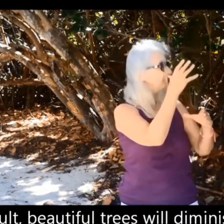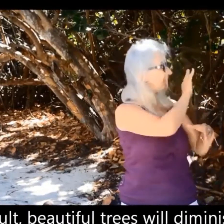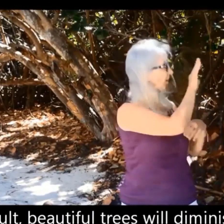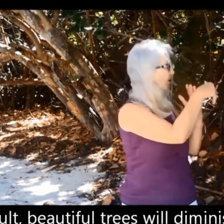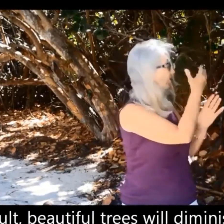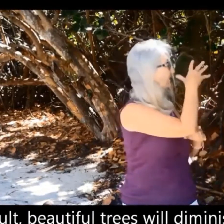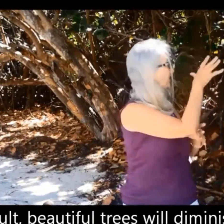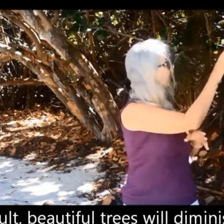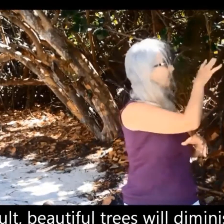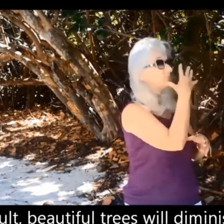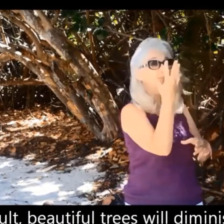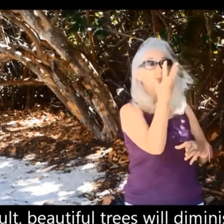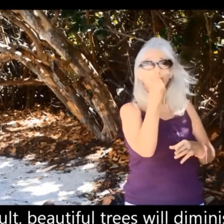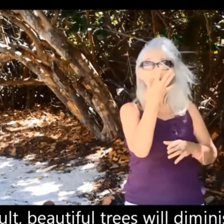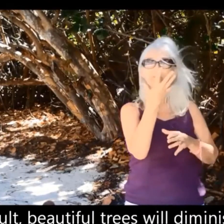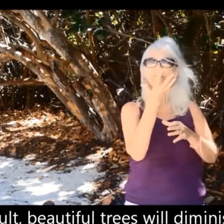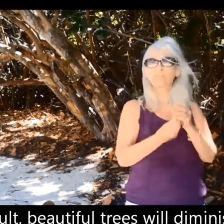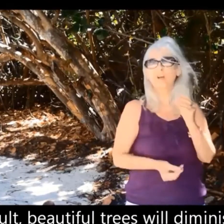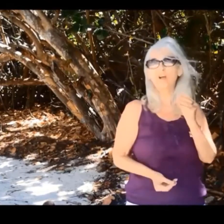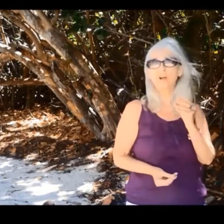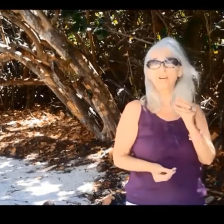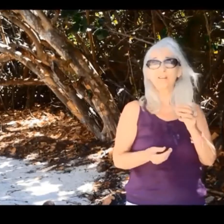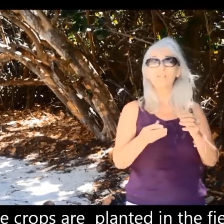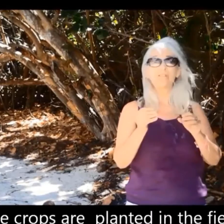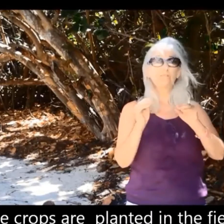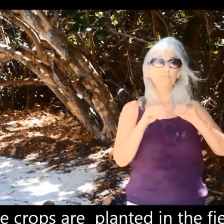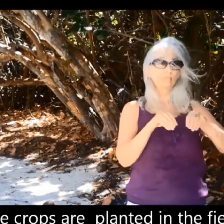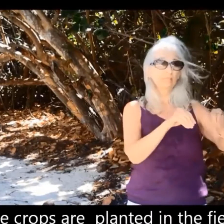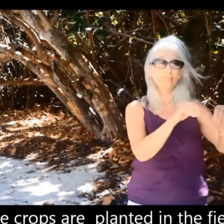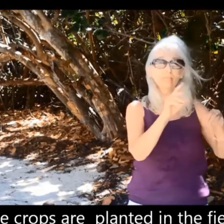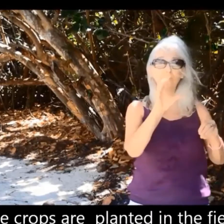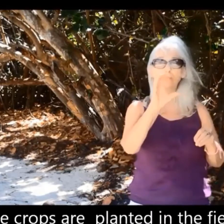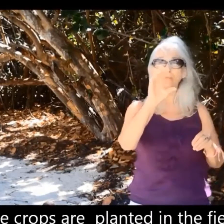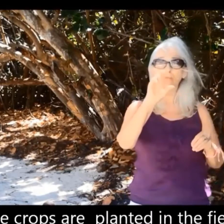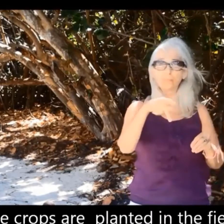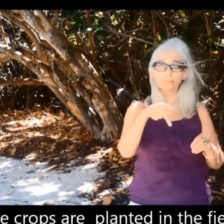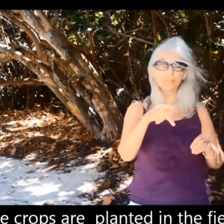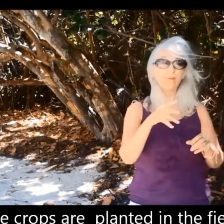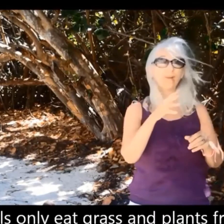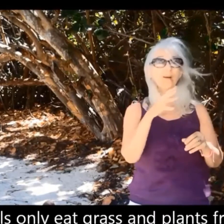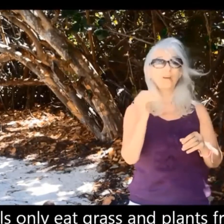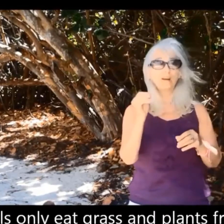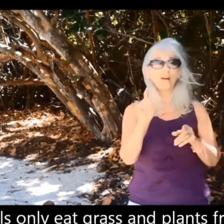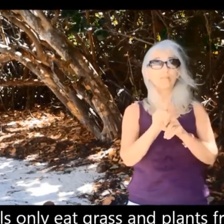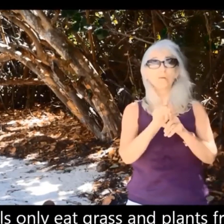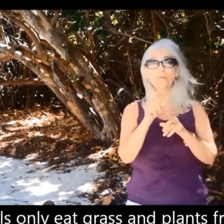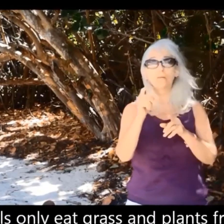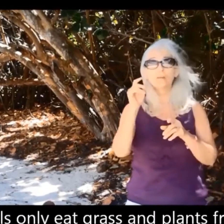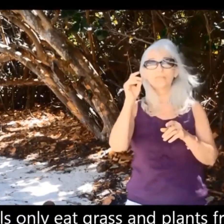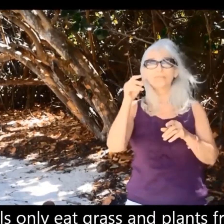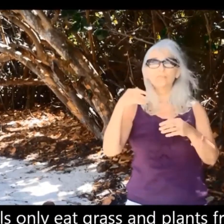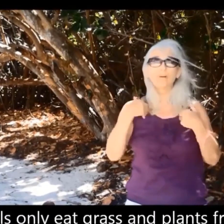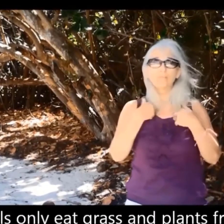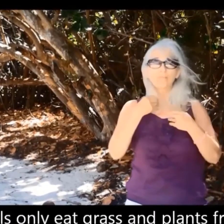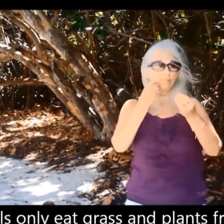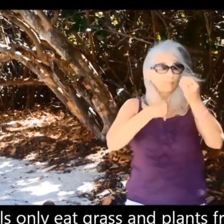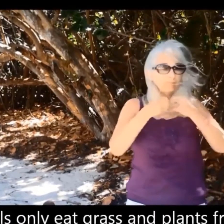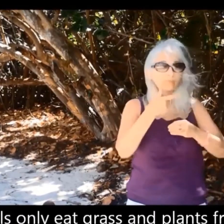deforestation. As a result, beautiful trees will diminish. When the crops are planted in the fields, the animals only eat grass